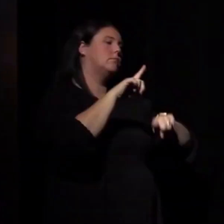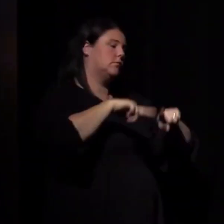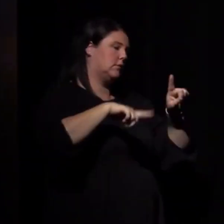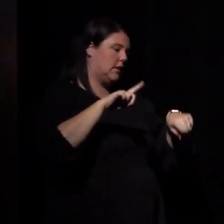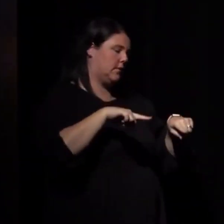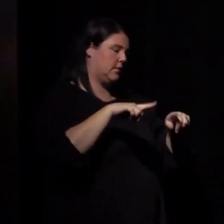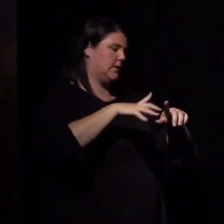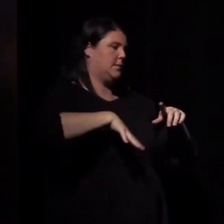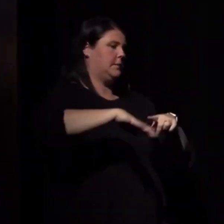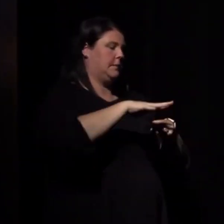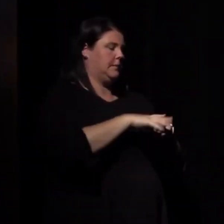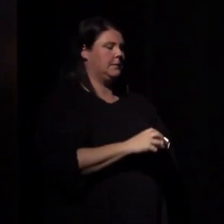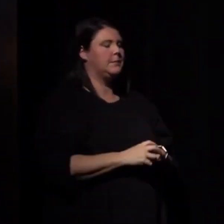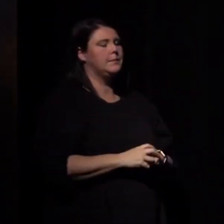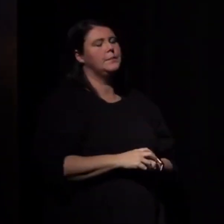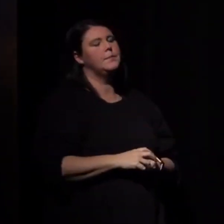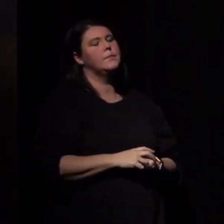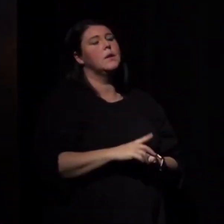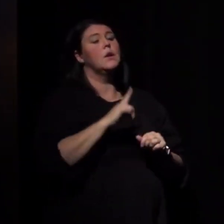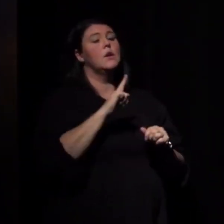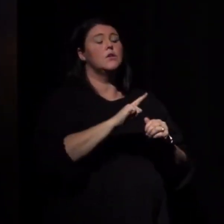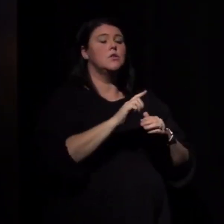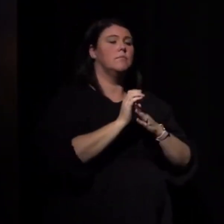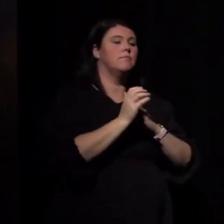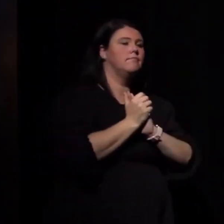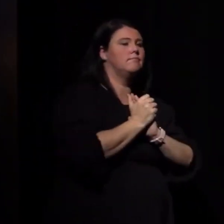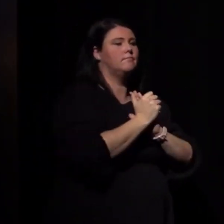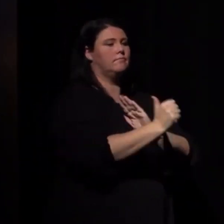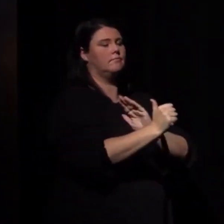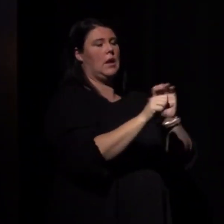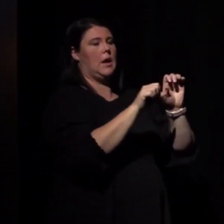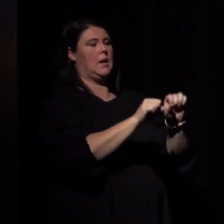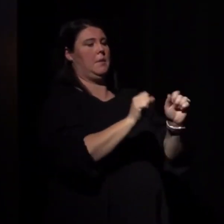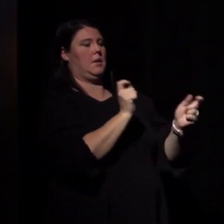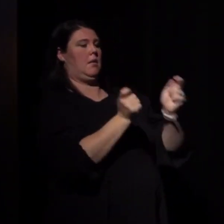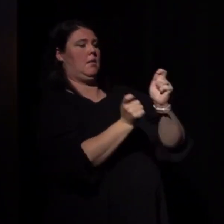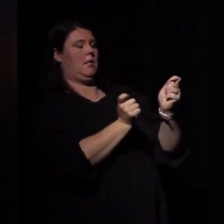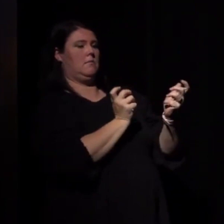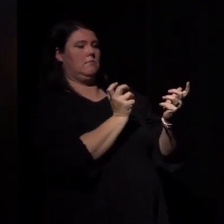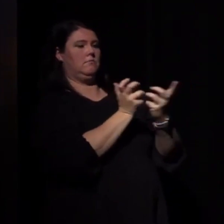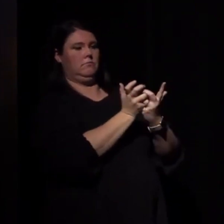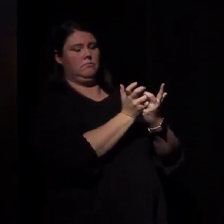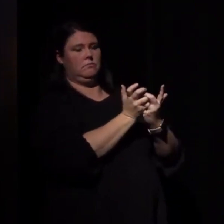spaces. She has leveraged her entrepreneur spirits and her ability to adapt